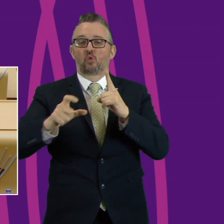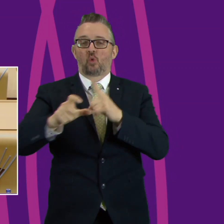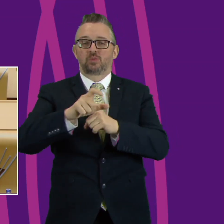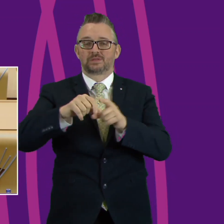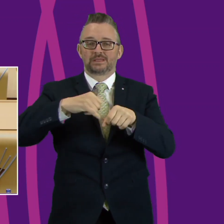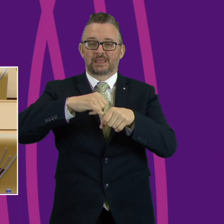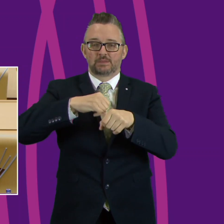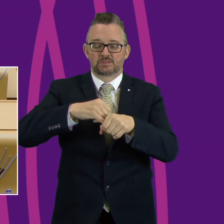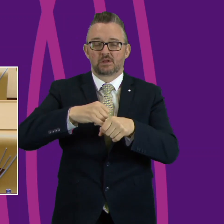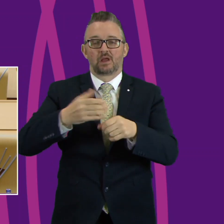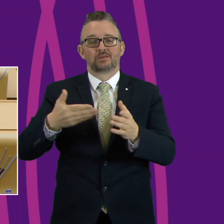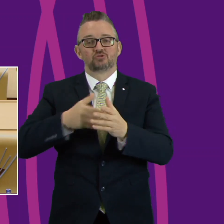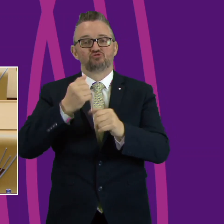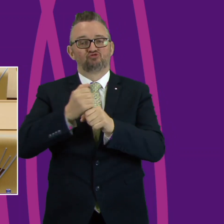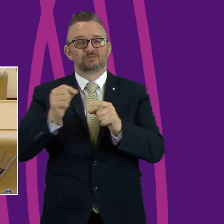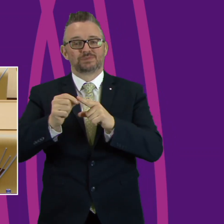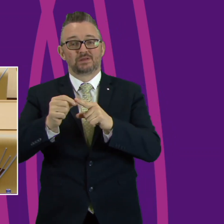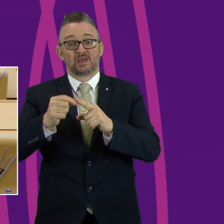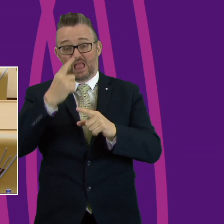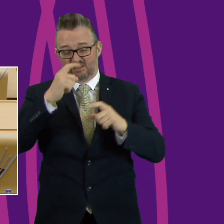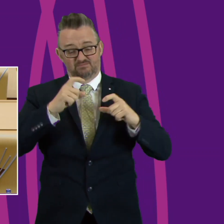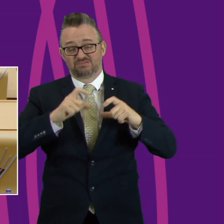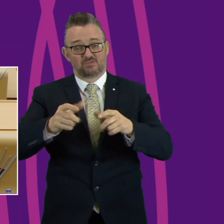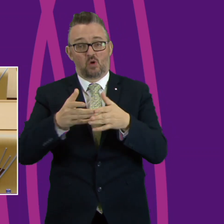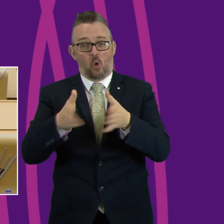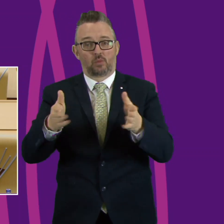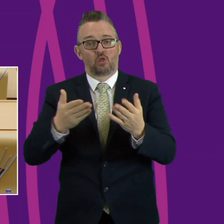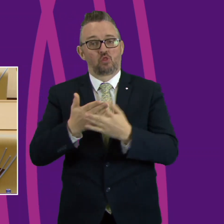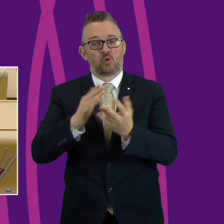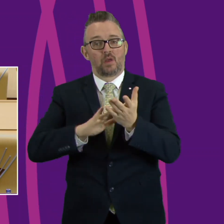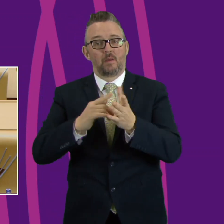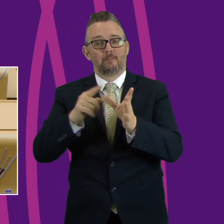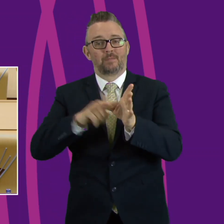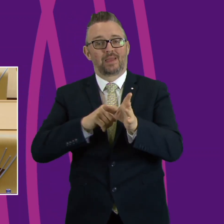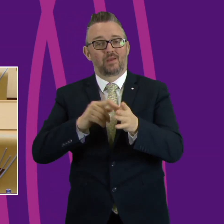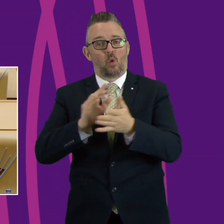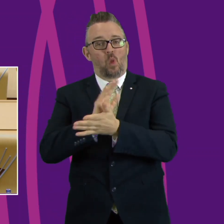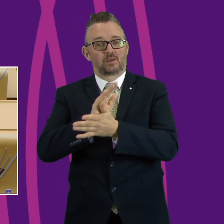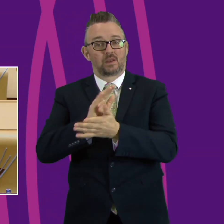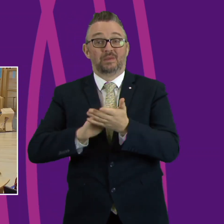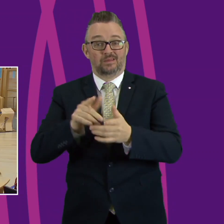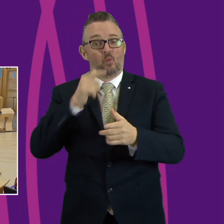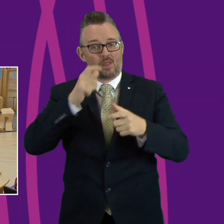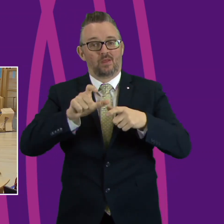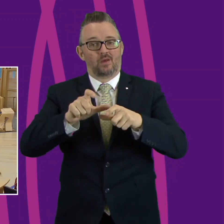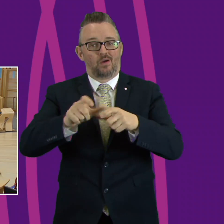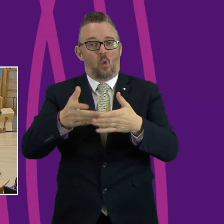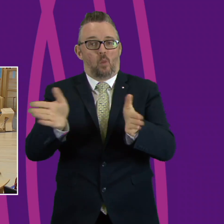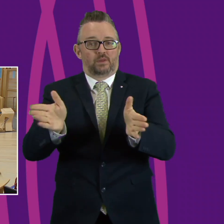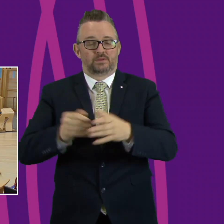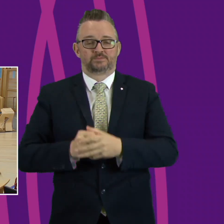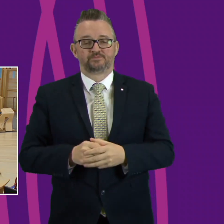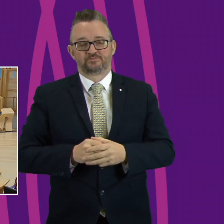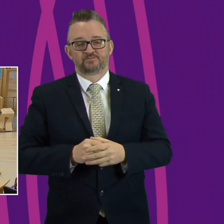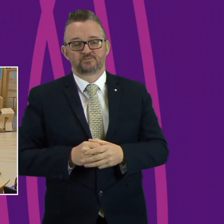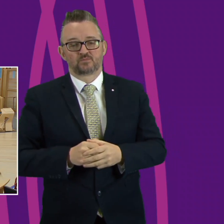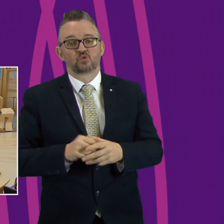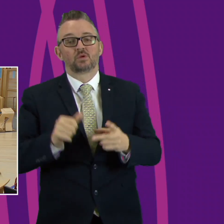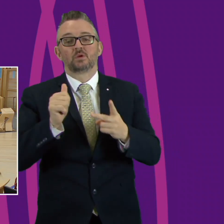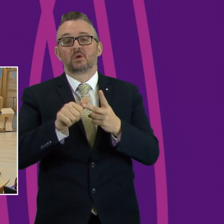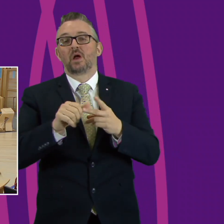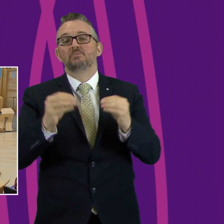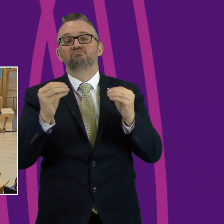GP practices to stay open over those May holiday weekends. Brian Whittle, to be followed by Alex